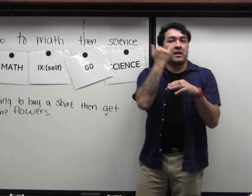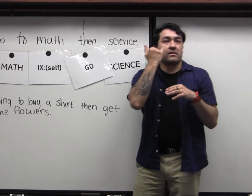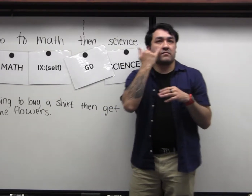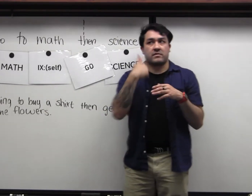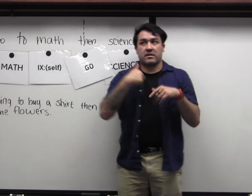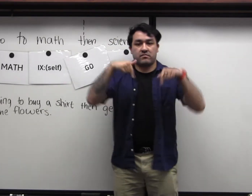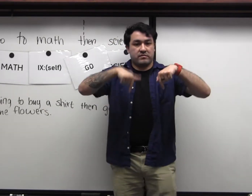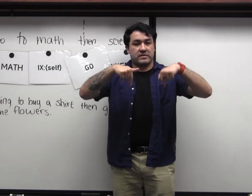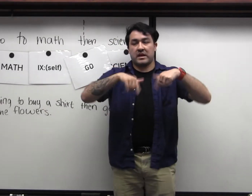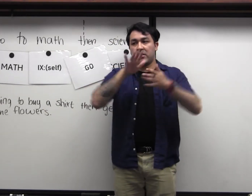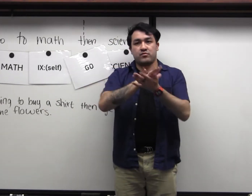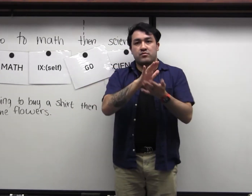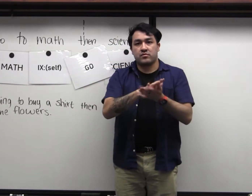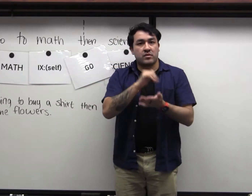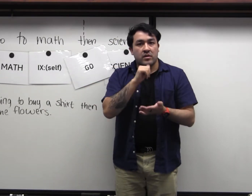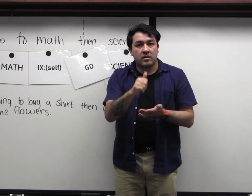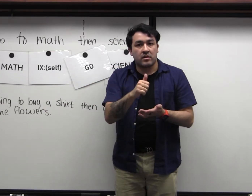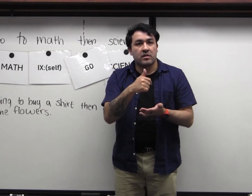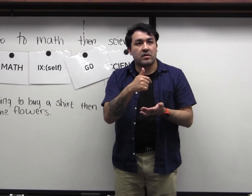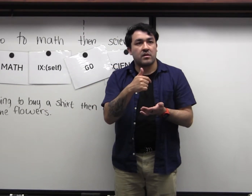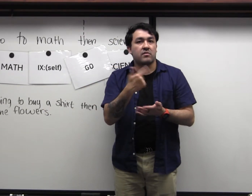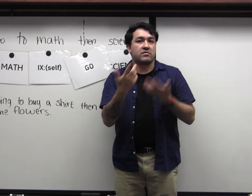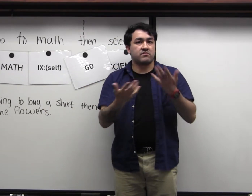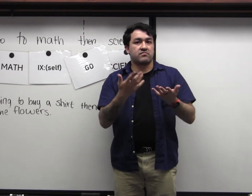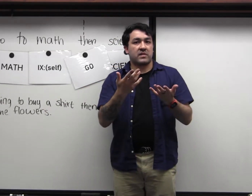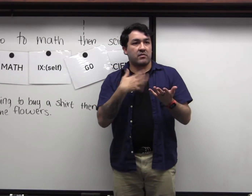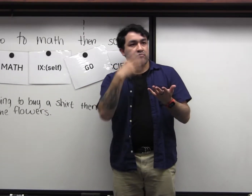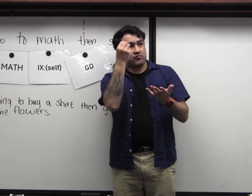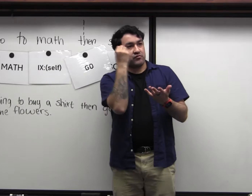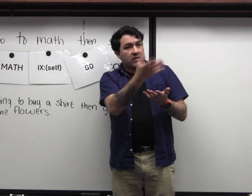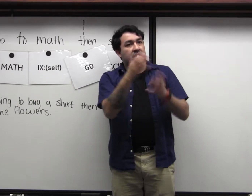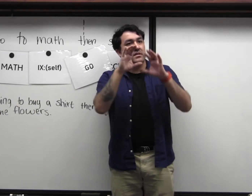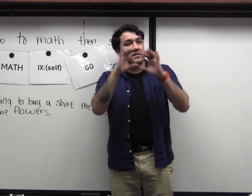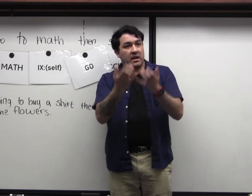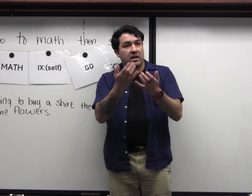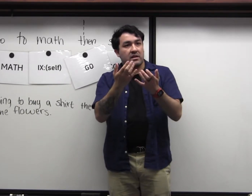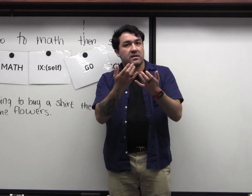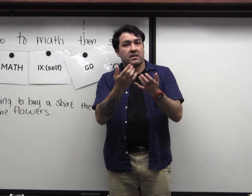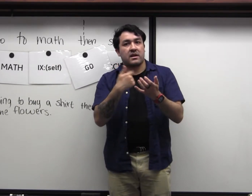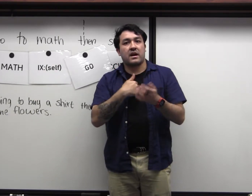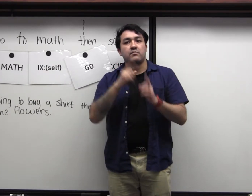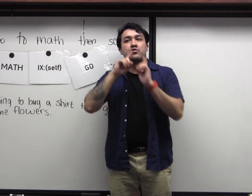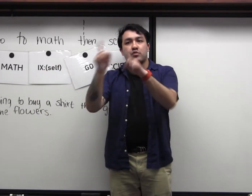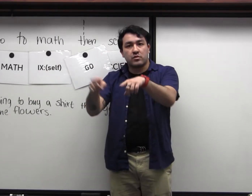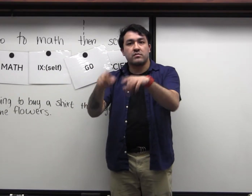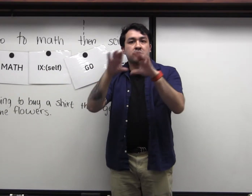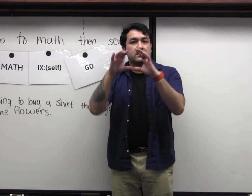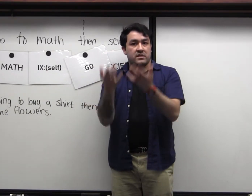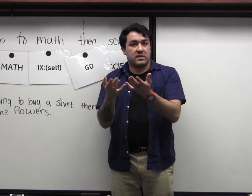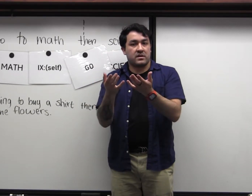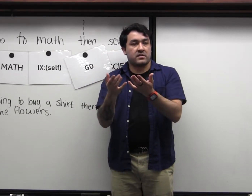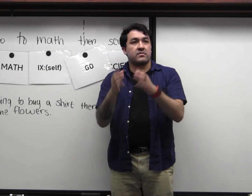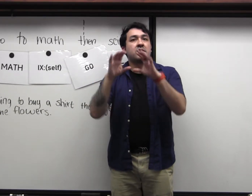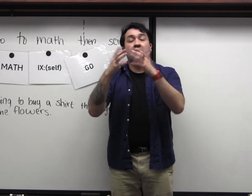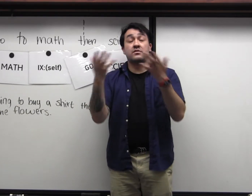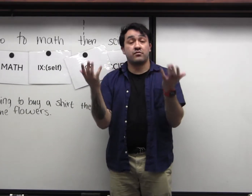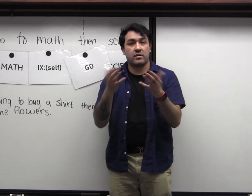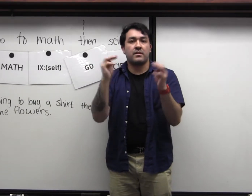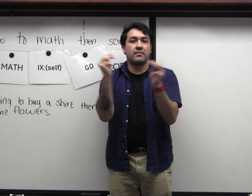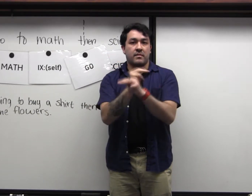school. For example, maybe I'm not on the school campus, and that will kind of help let them know, like, the where I'm going. I'm going to class,